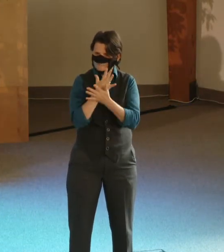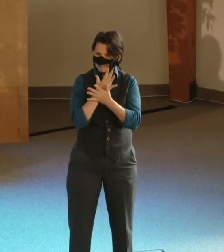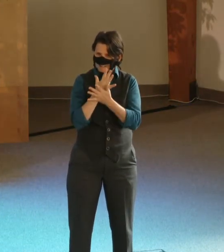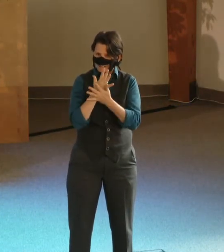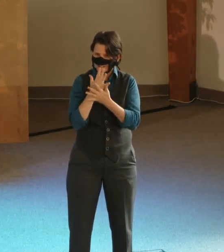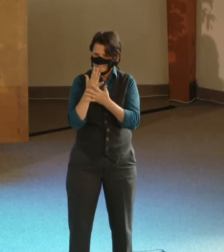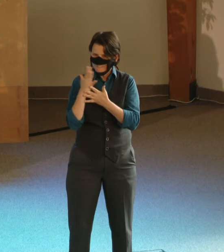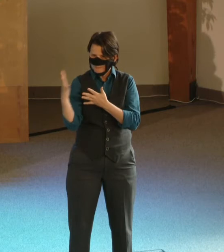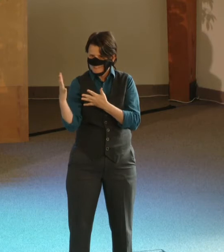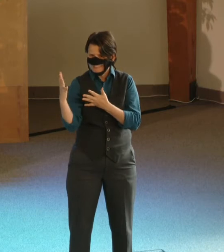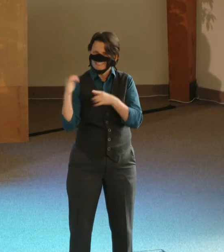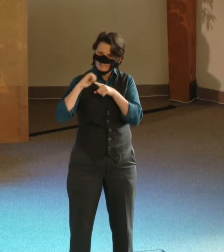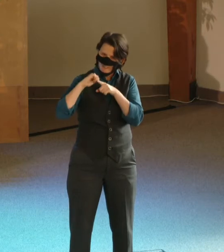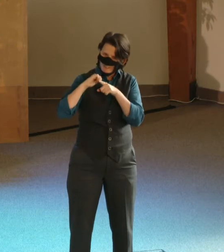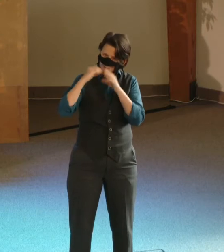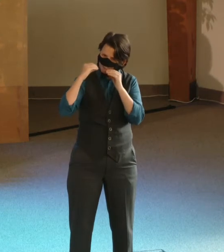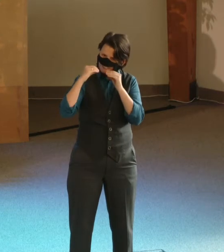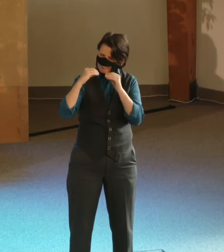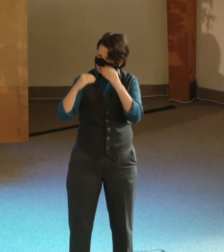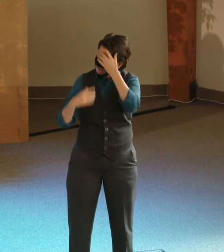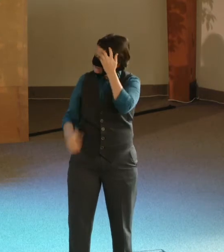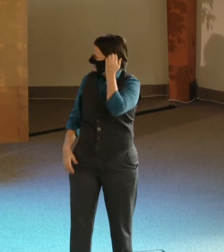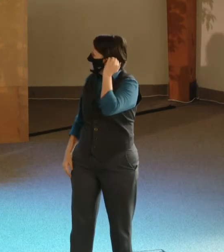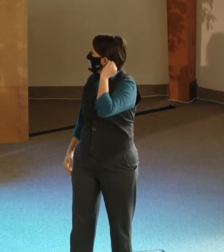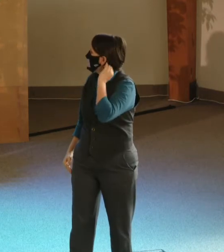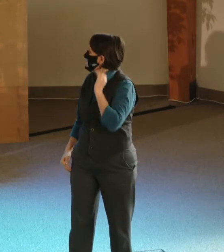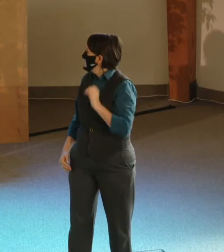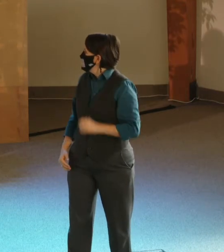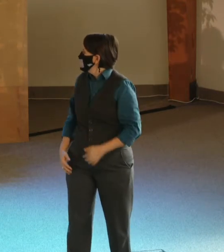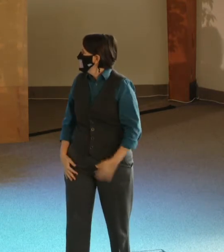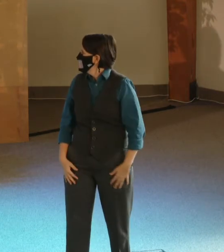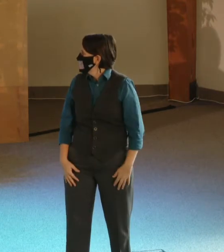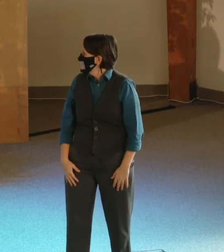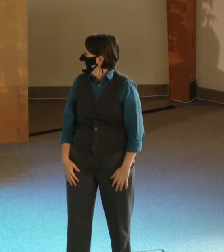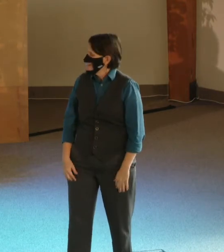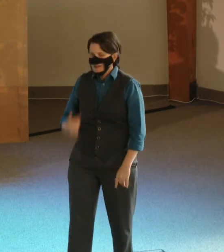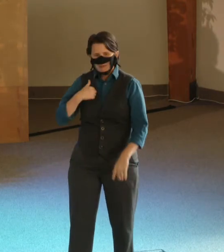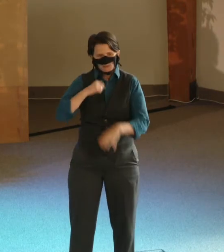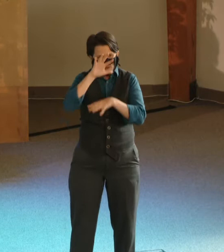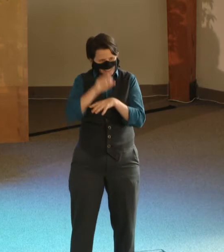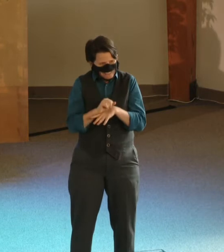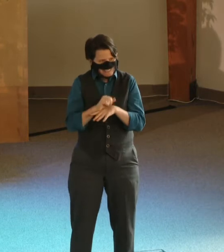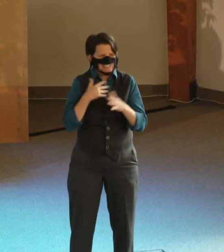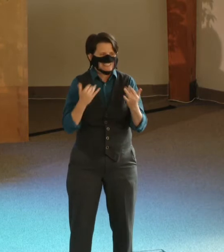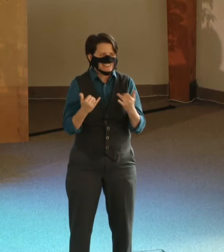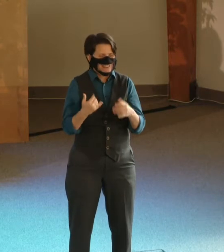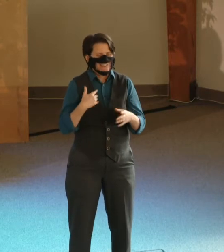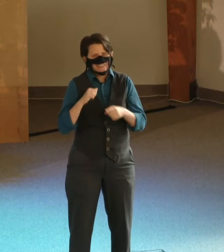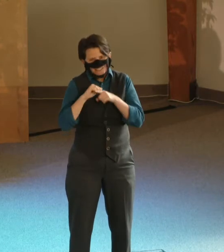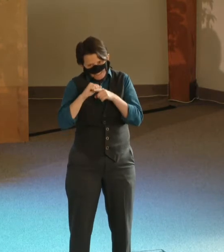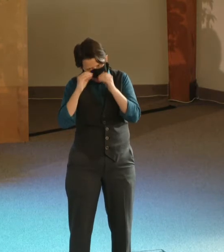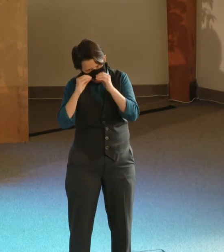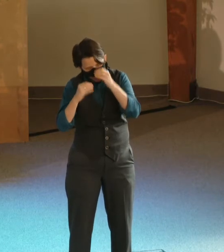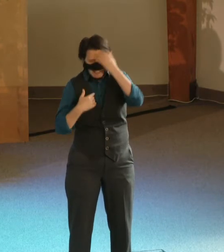5 weeks of training. Thank you, my love. 5 weeks, I'm so conditioned now. 5 weeks of training